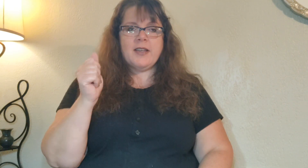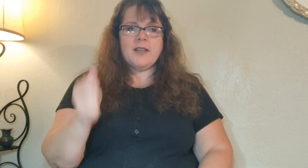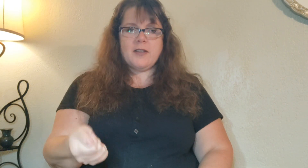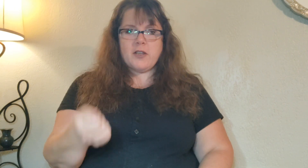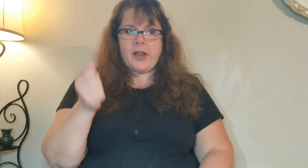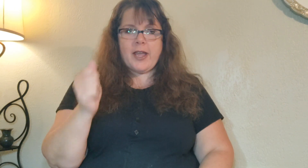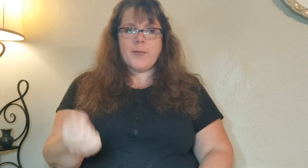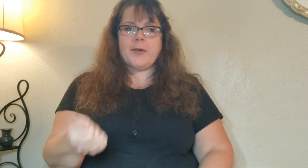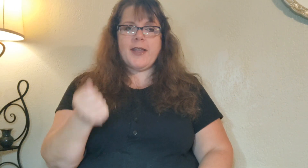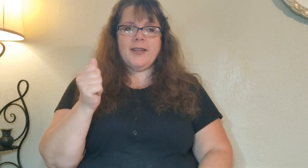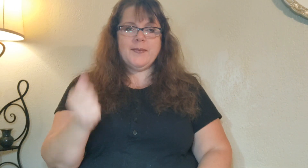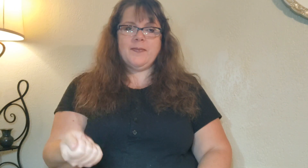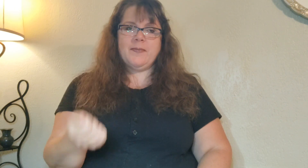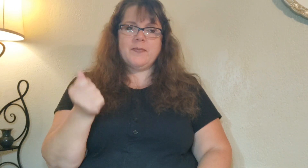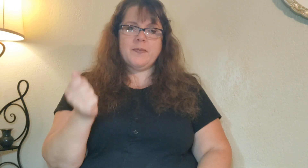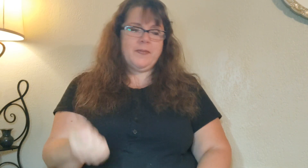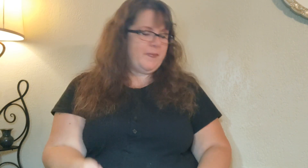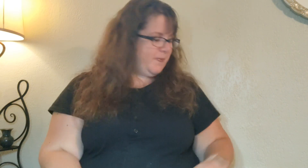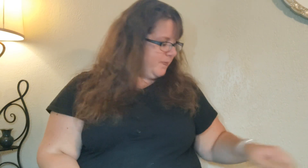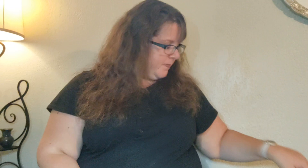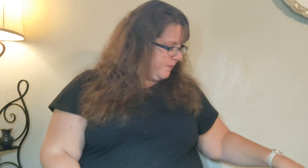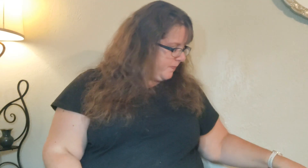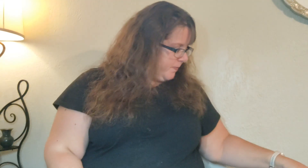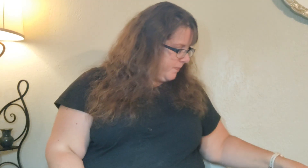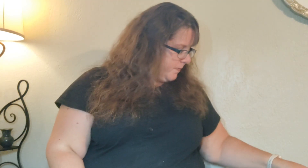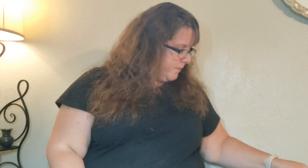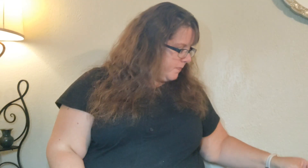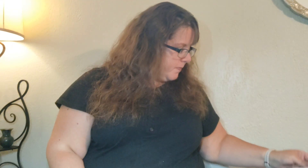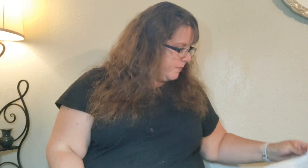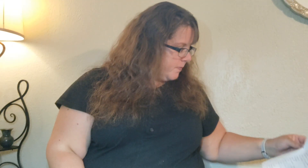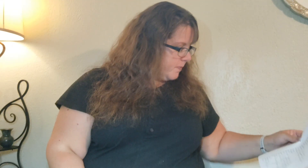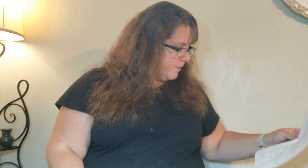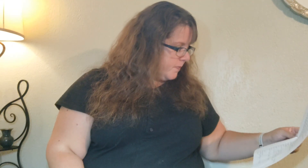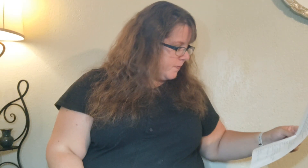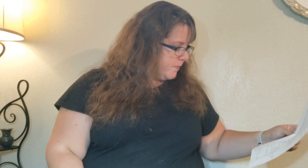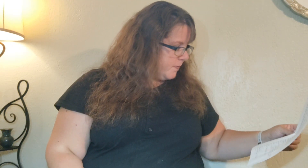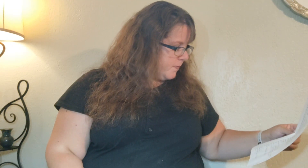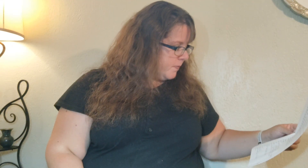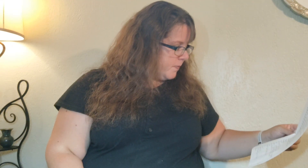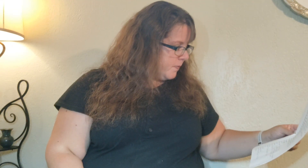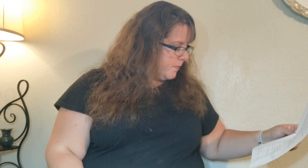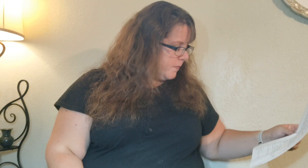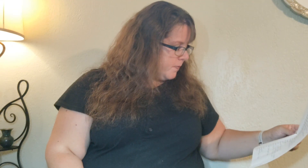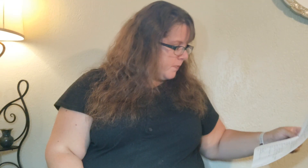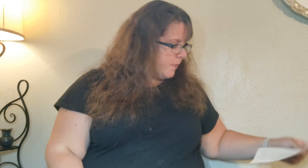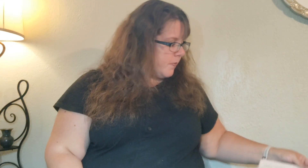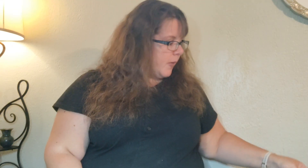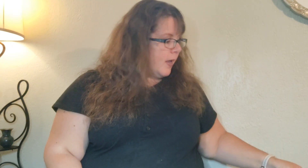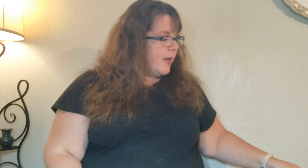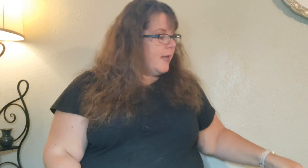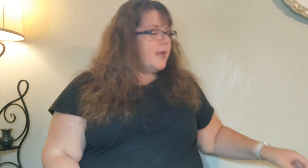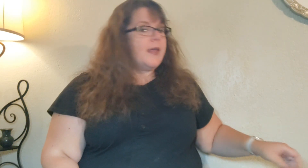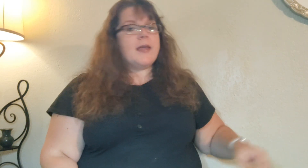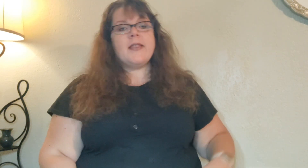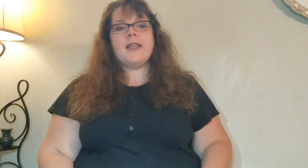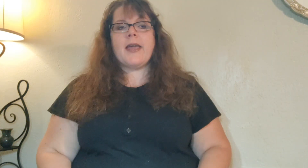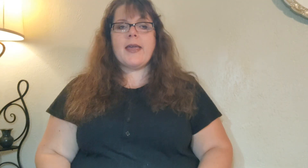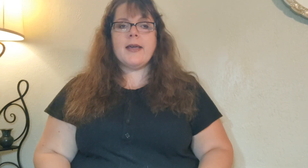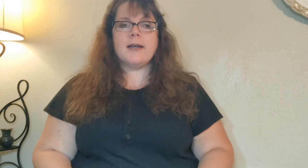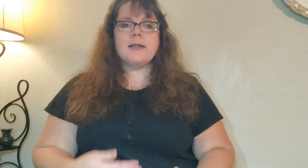You're hammering. And then